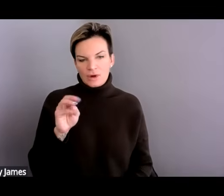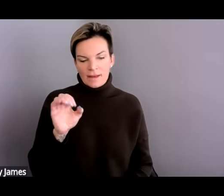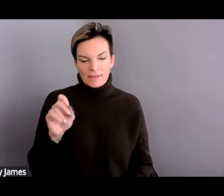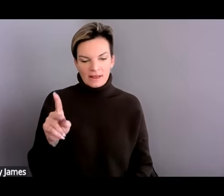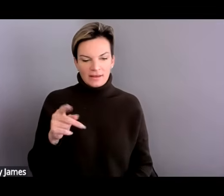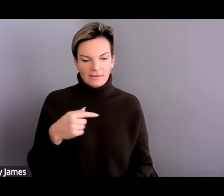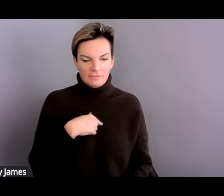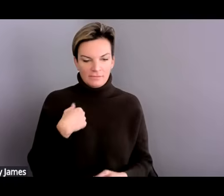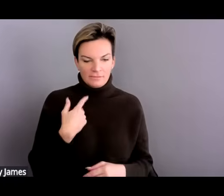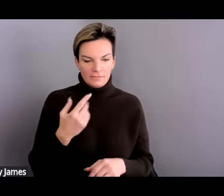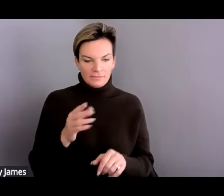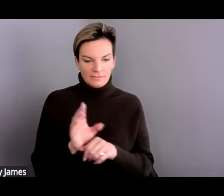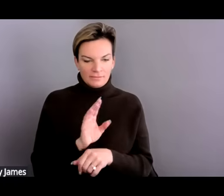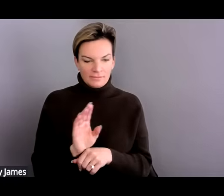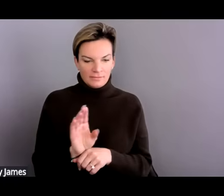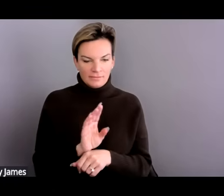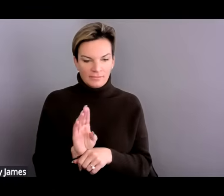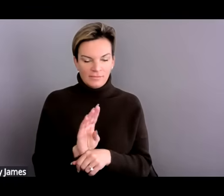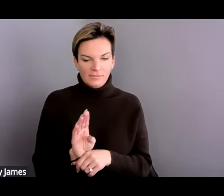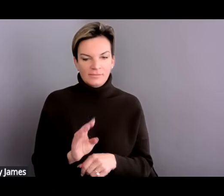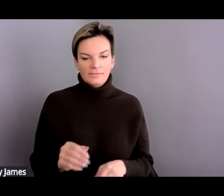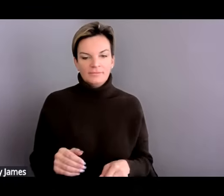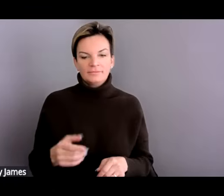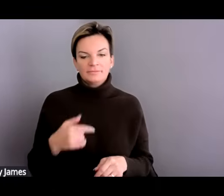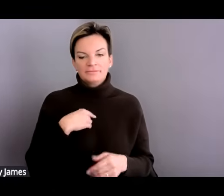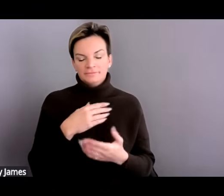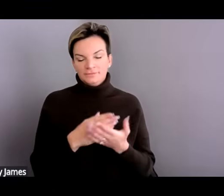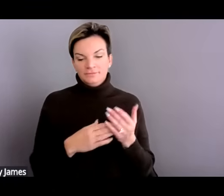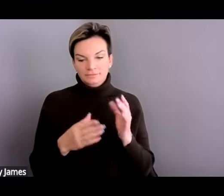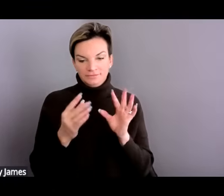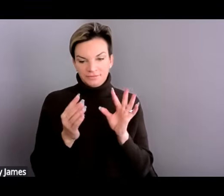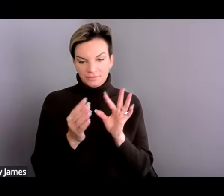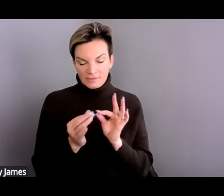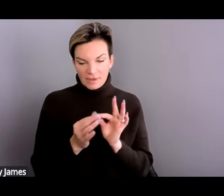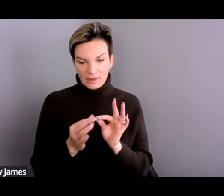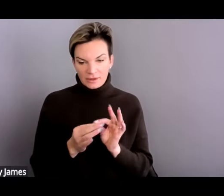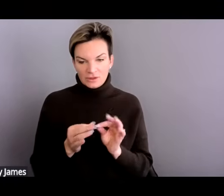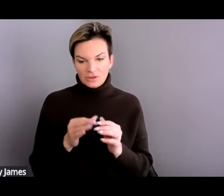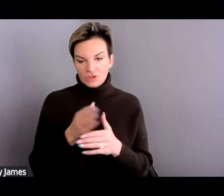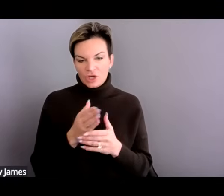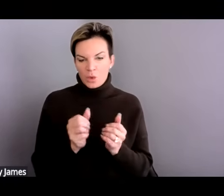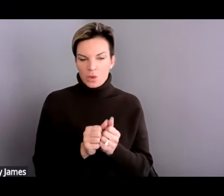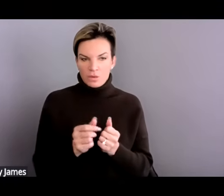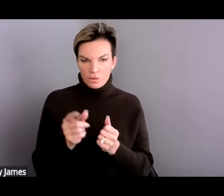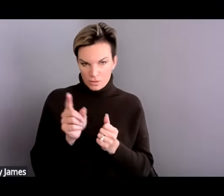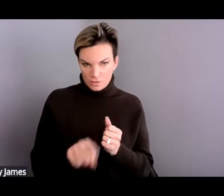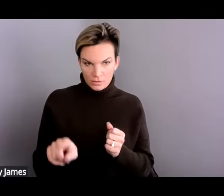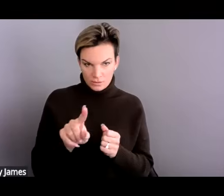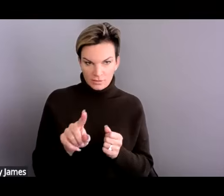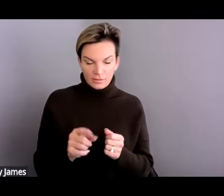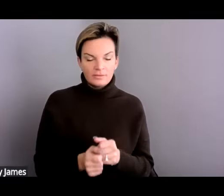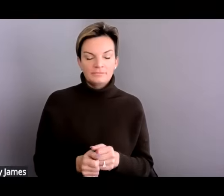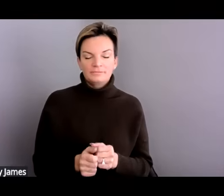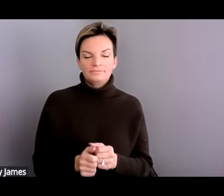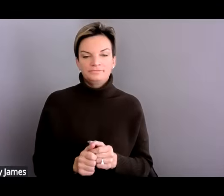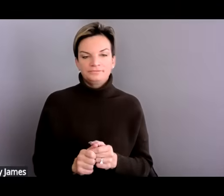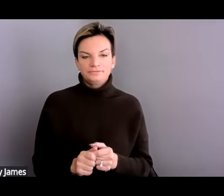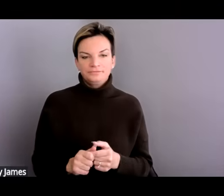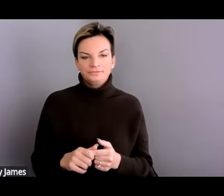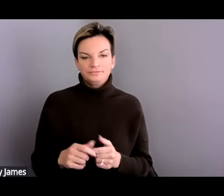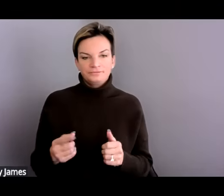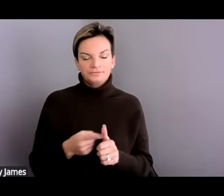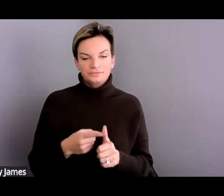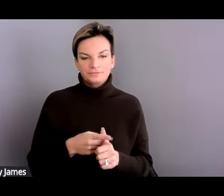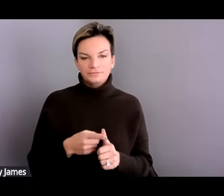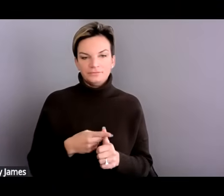do have some comments today to share with you. The first is that I'd like to